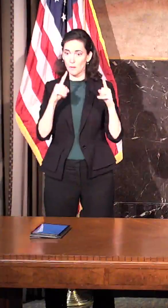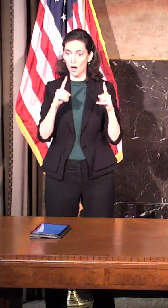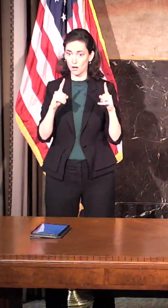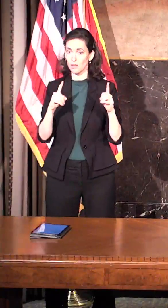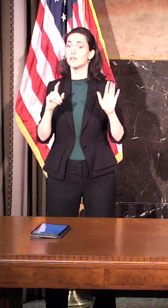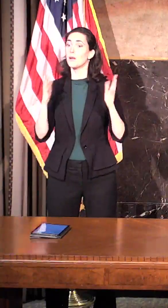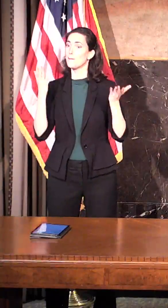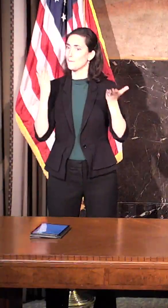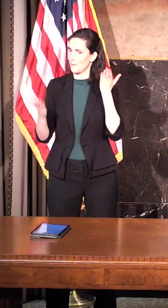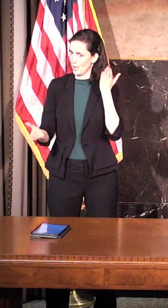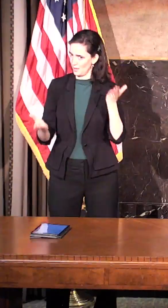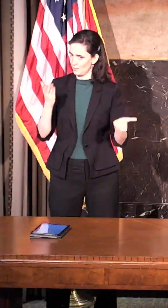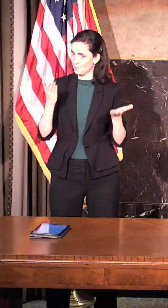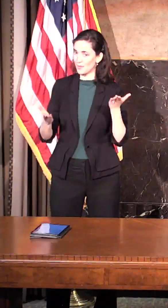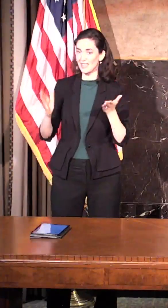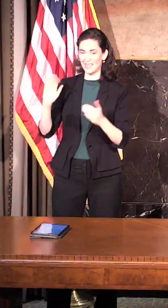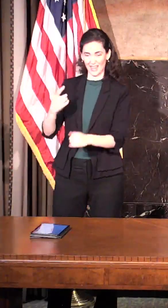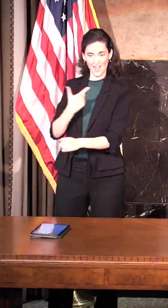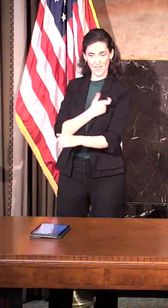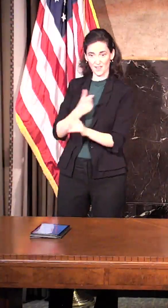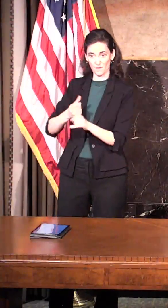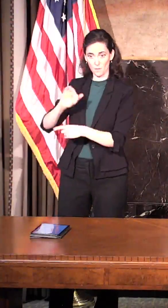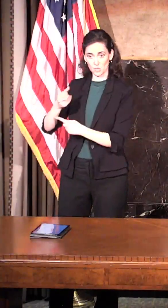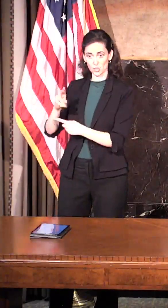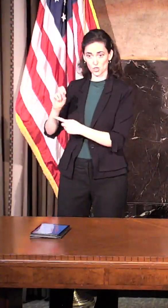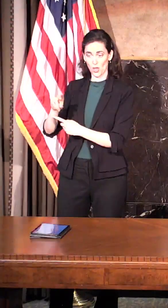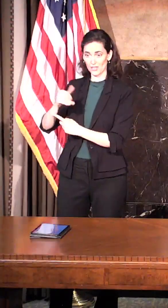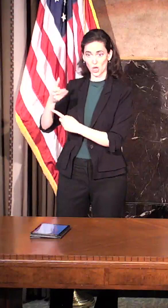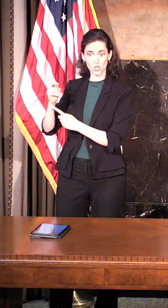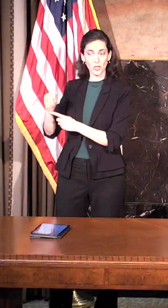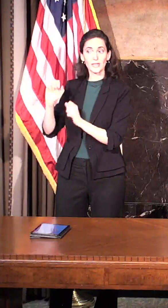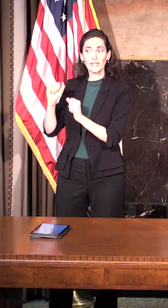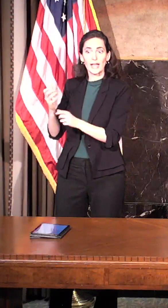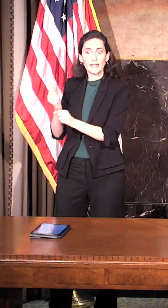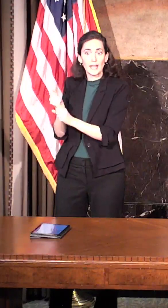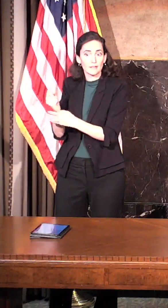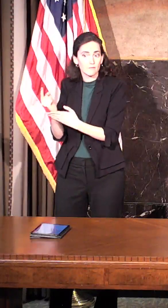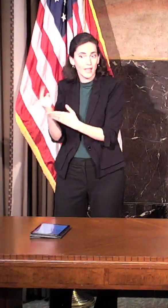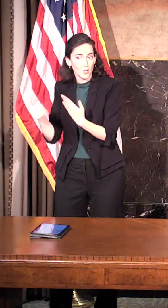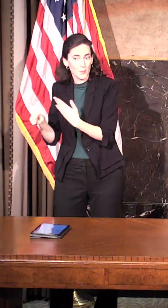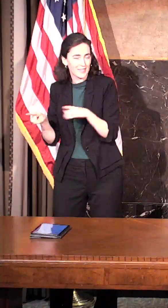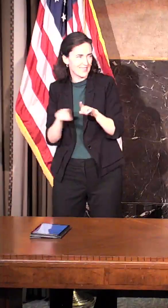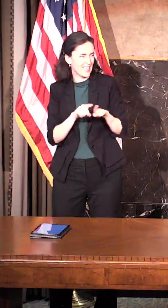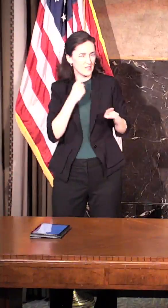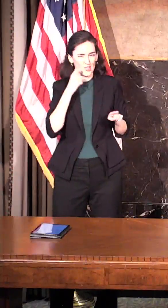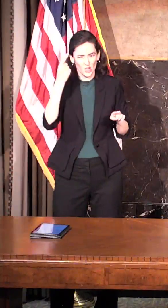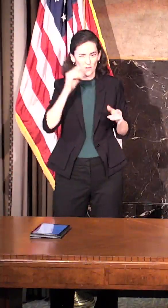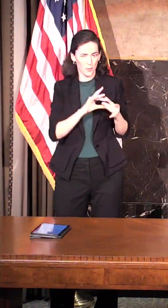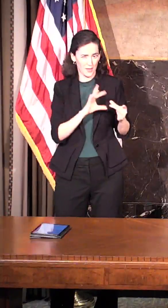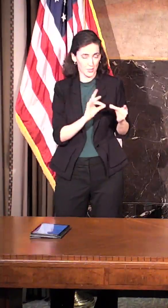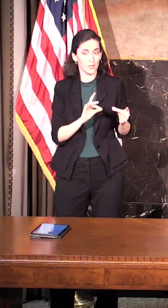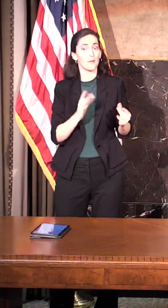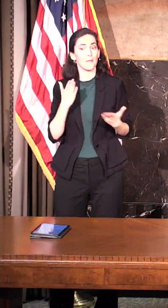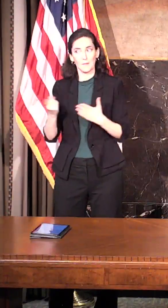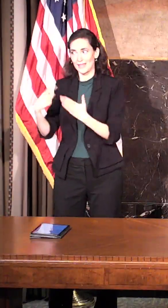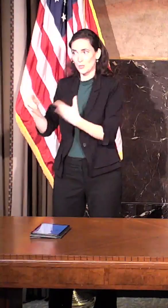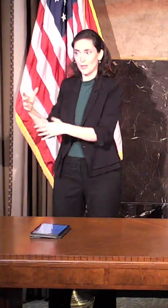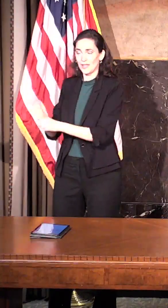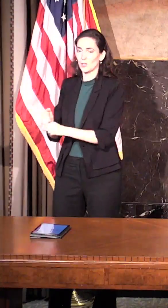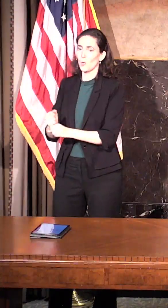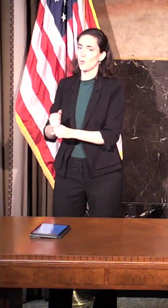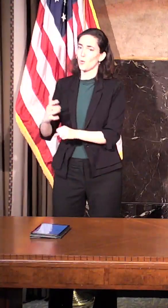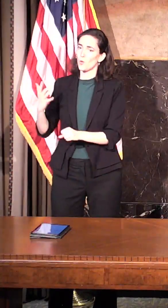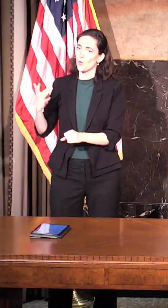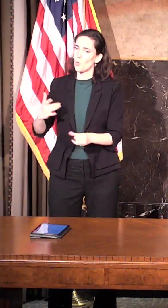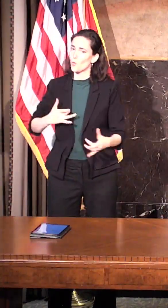be receiving Johnson & Johnson vaccine, as the governor said, as early as next week, which is very, very exciting for